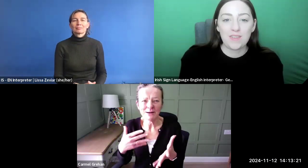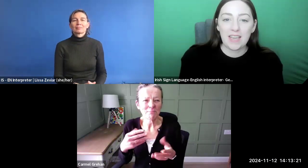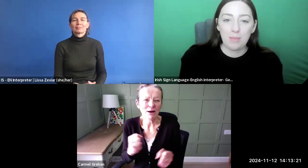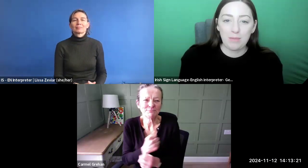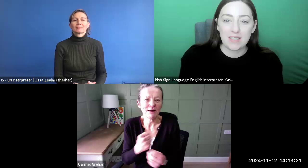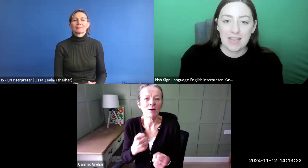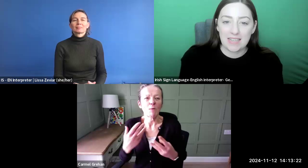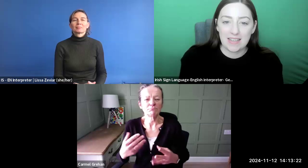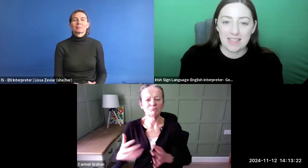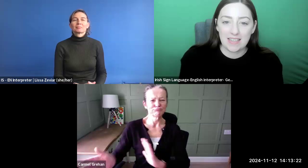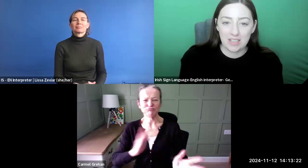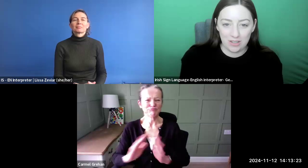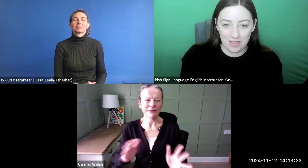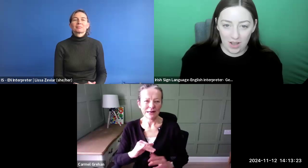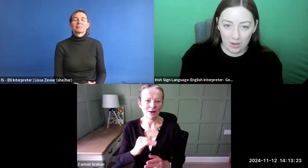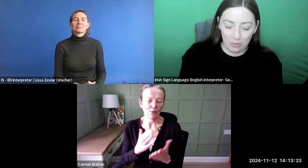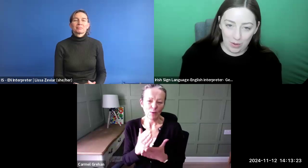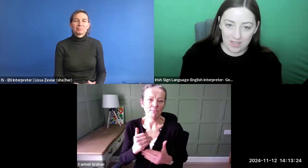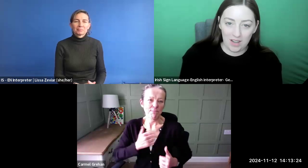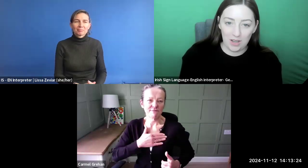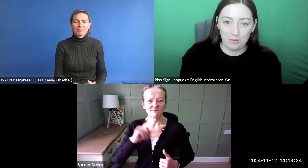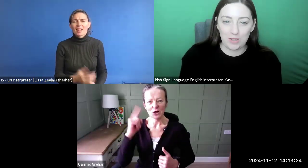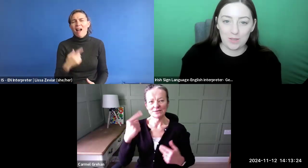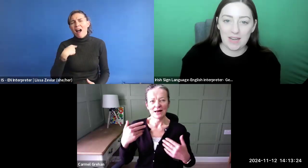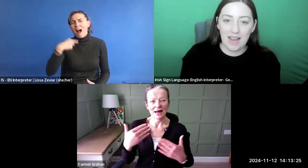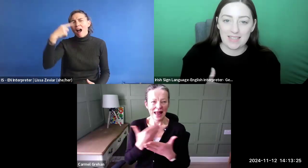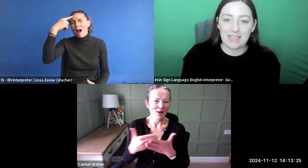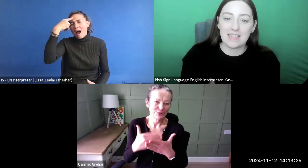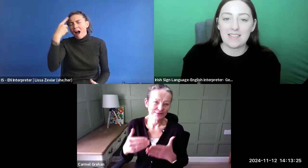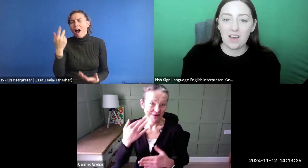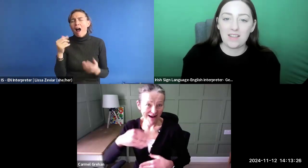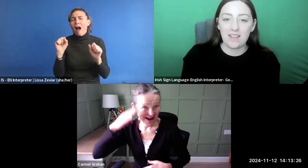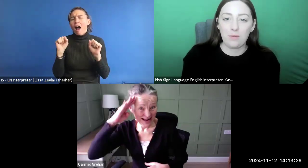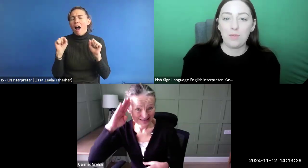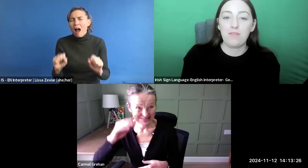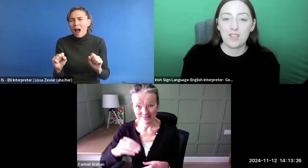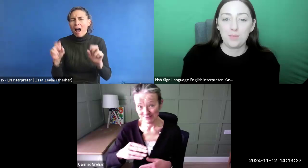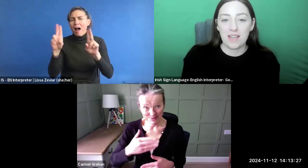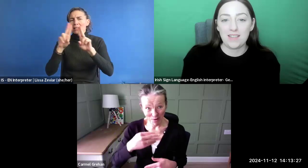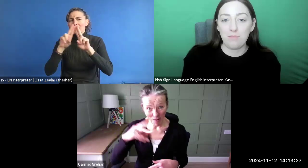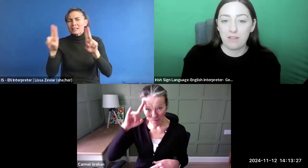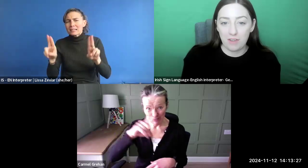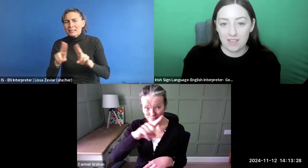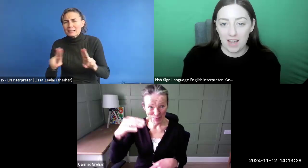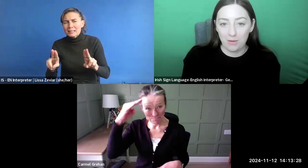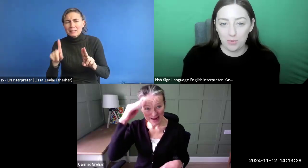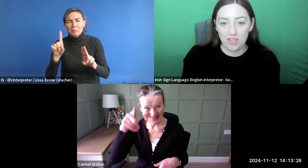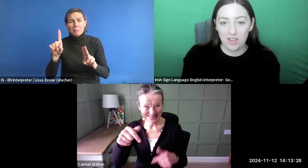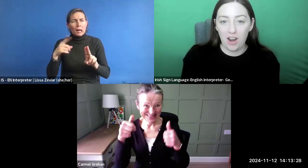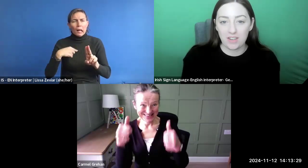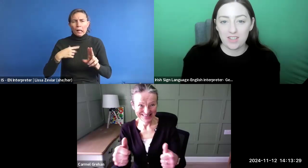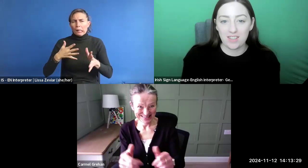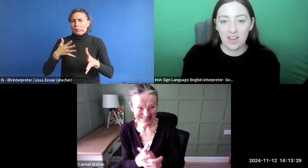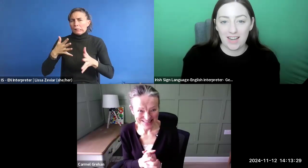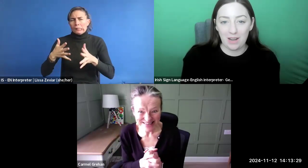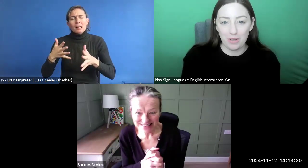So I was thinking about presenting this in International Sign, but I was just a bit hesitant and decided that I would prefer to present in my first language, which